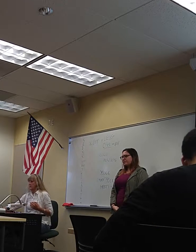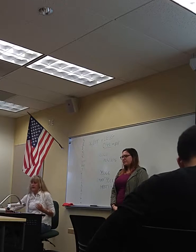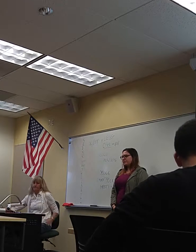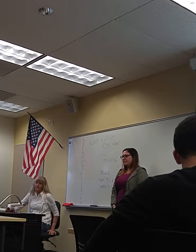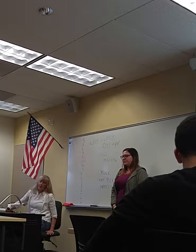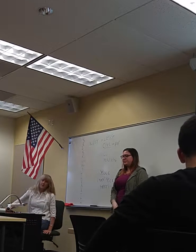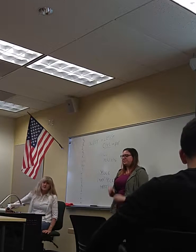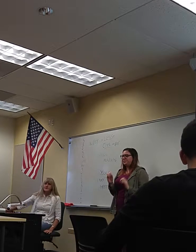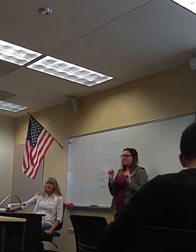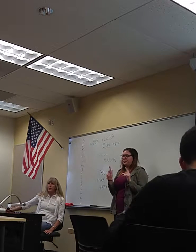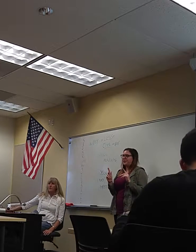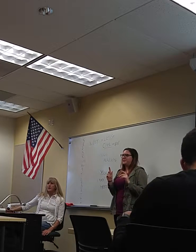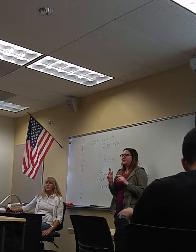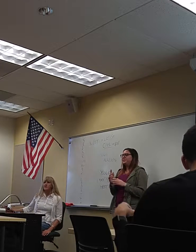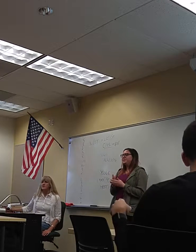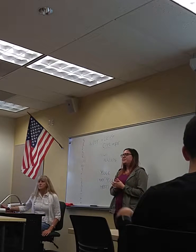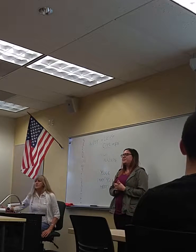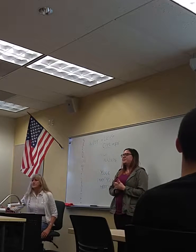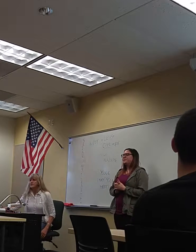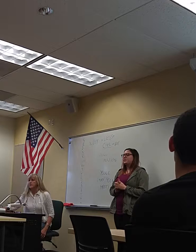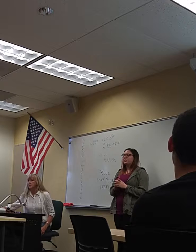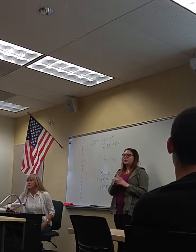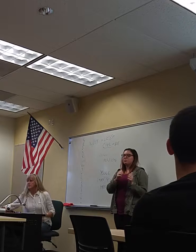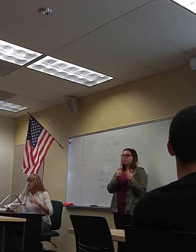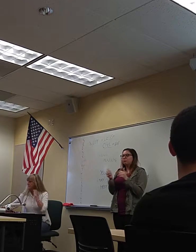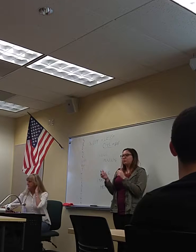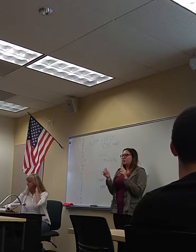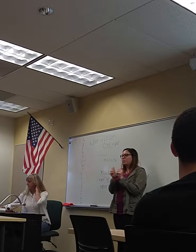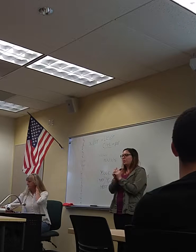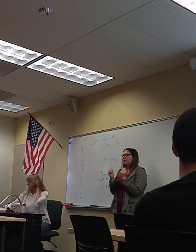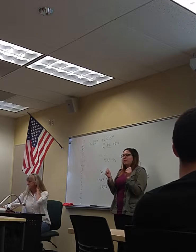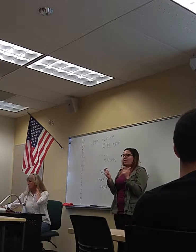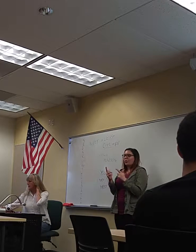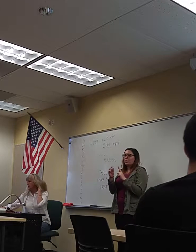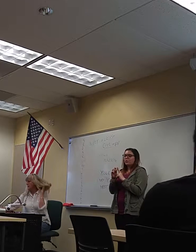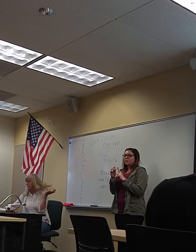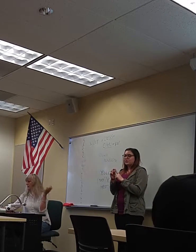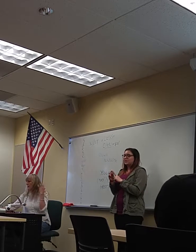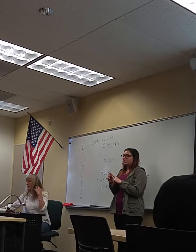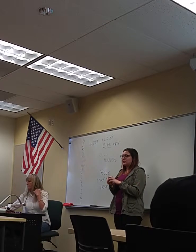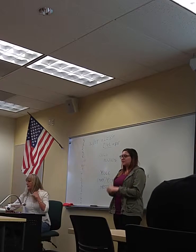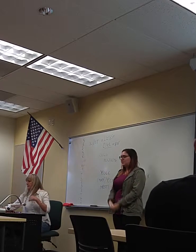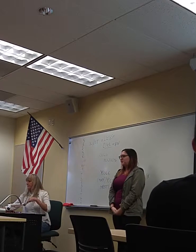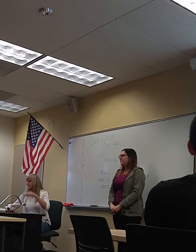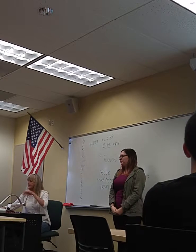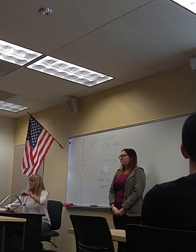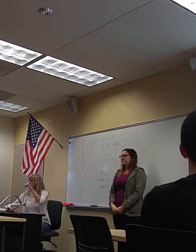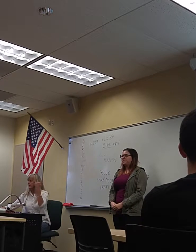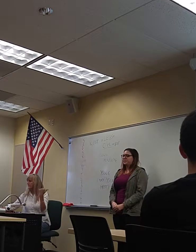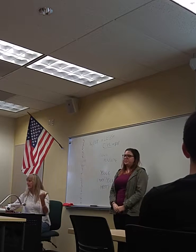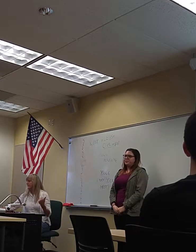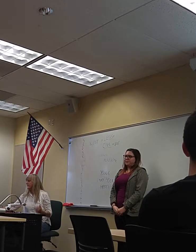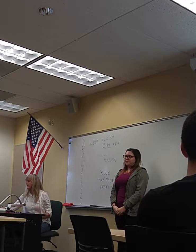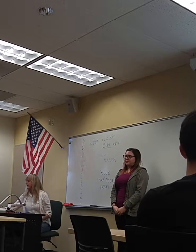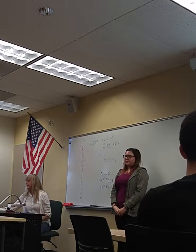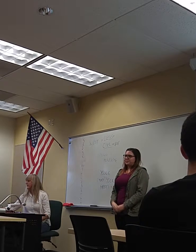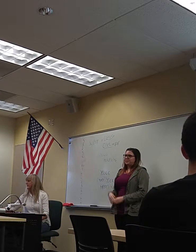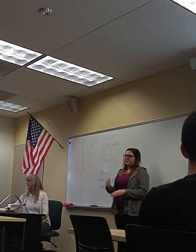Okay. All right. So are we good with those words? Yes? Okay. So we're going to go on back. We're going to flip back to the UVB one.